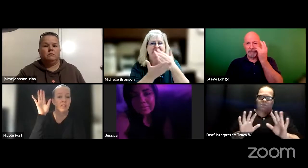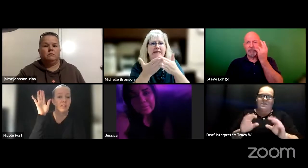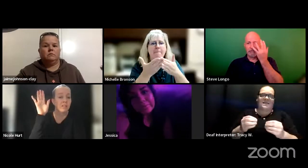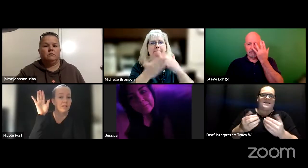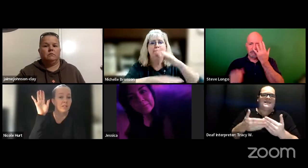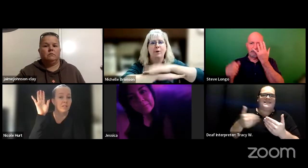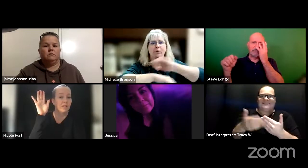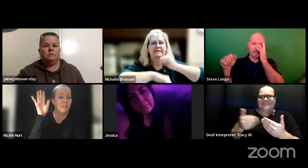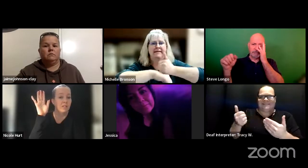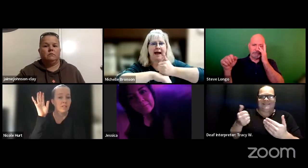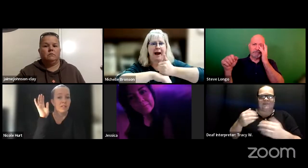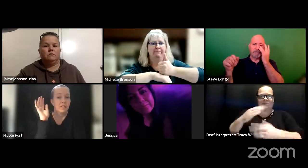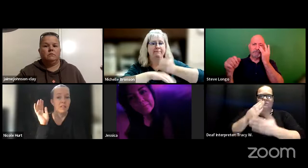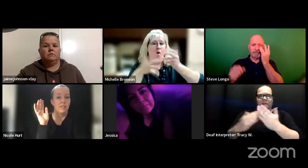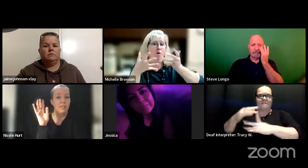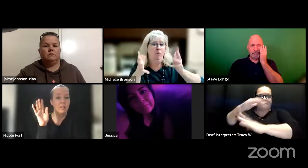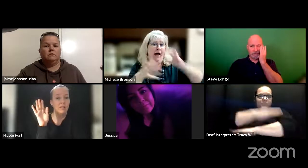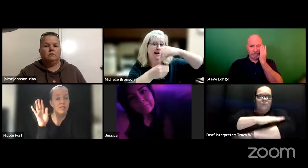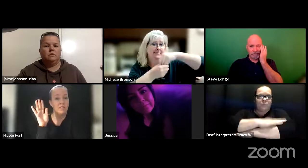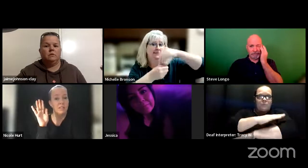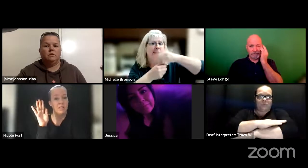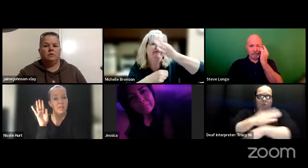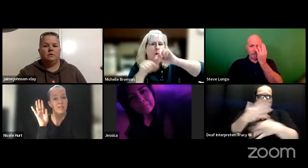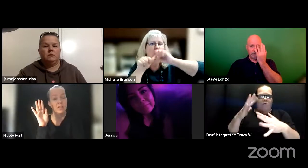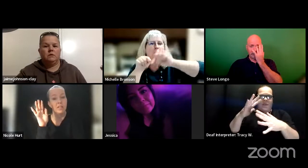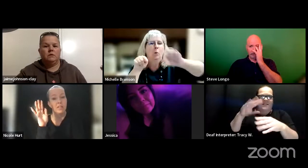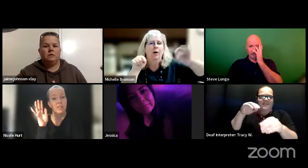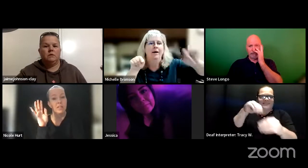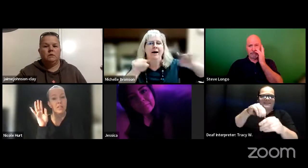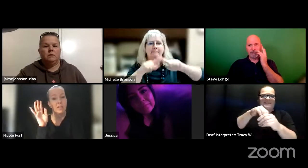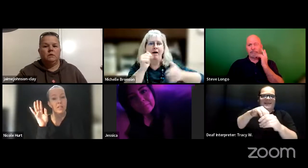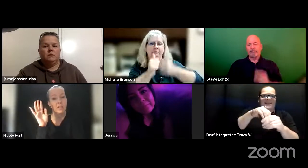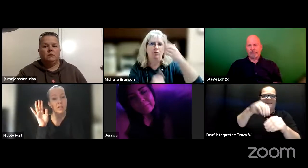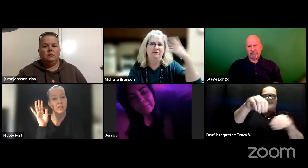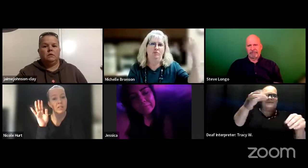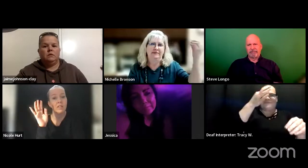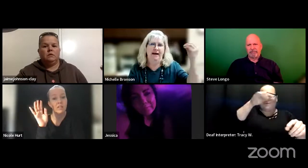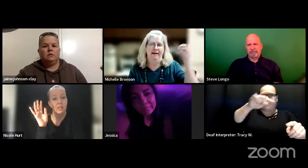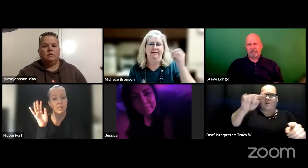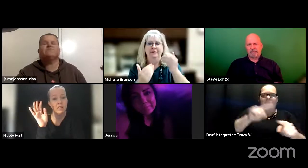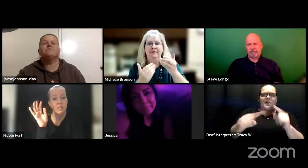the weather at that time is nice, and some of our booths